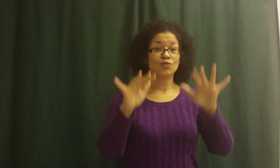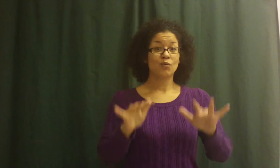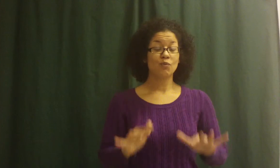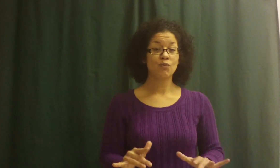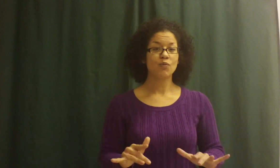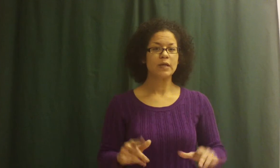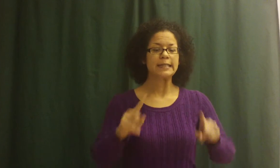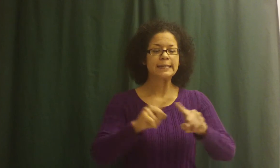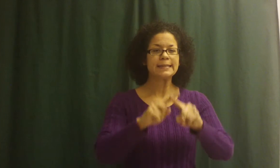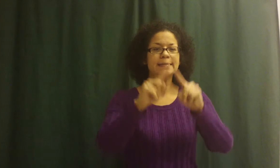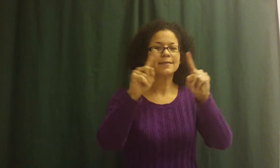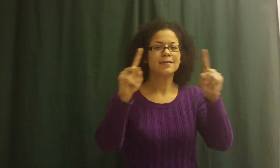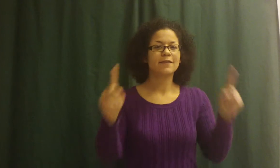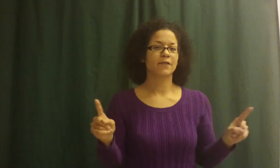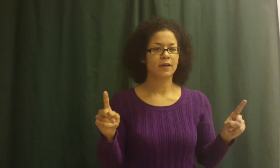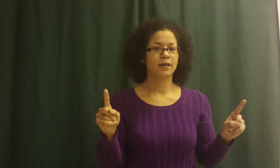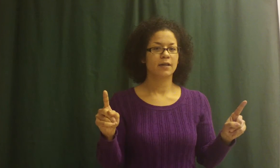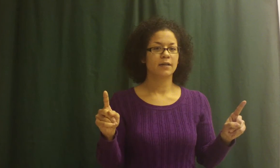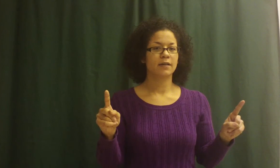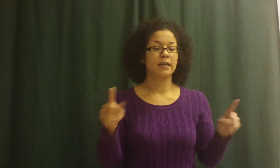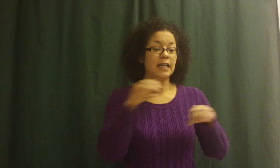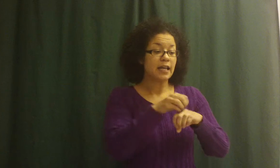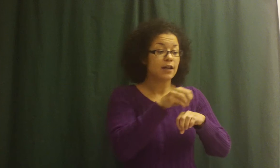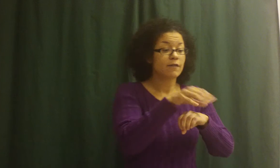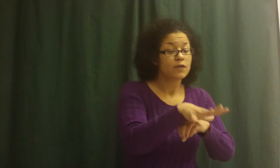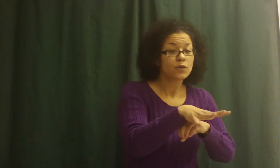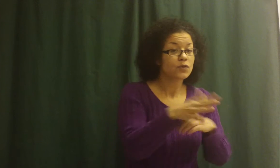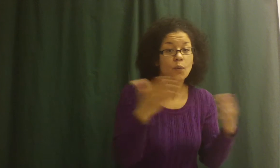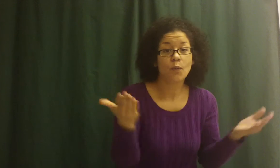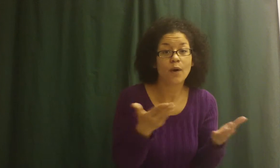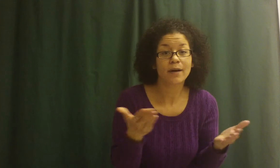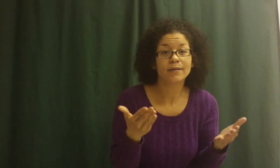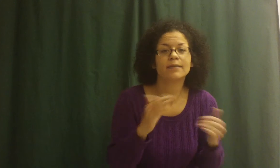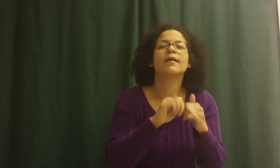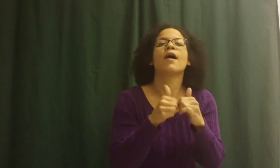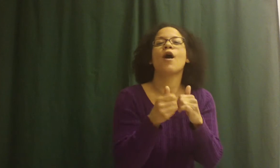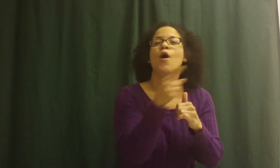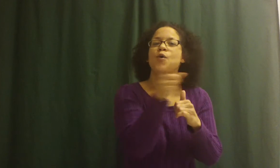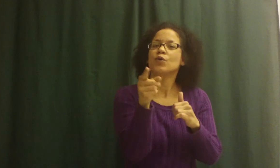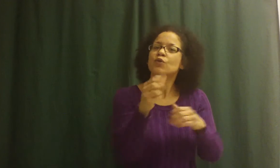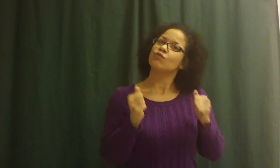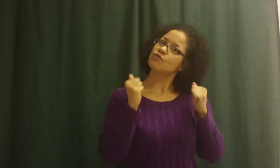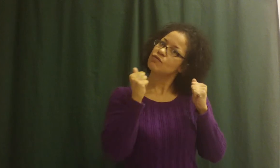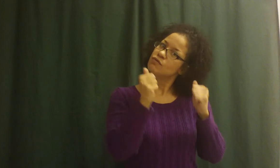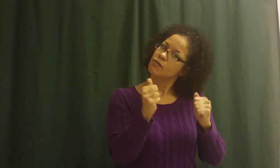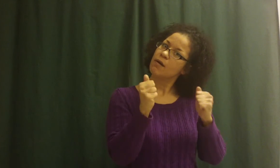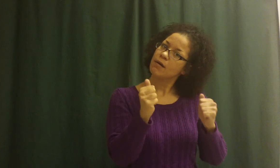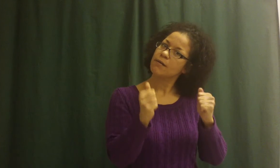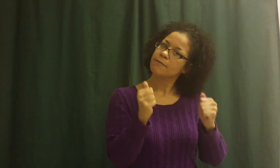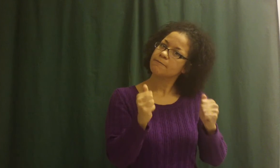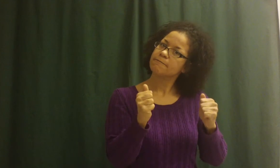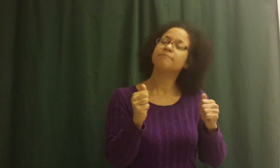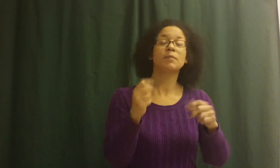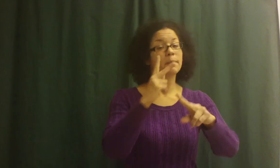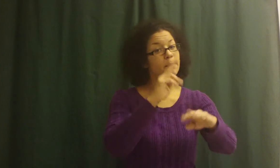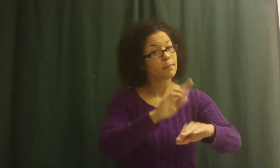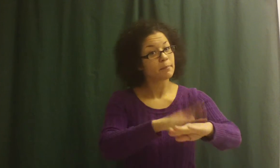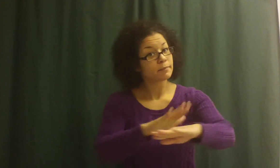influence how much ice you'll end up with. So do be careful if you've never driven on it. But don't be afraid of trying